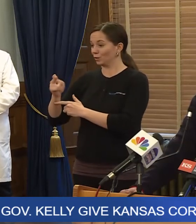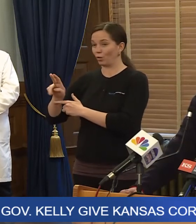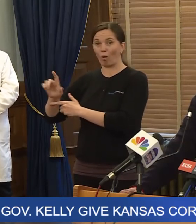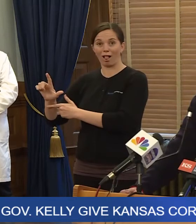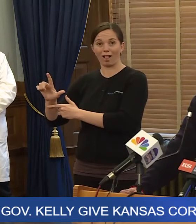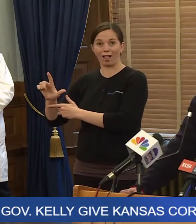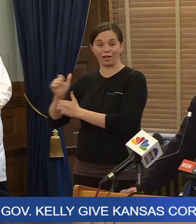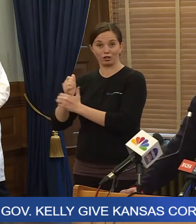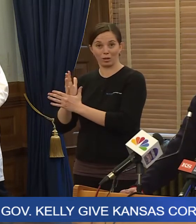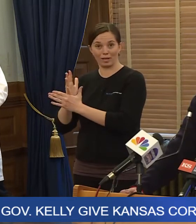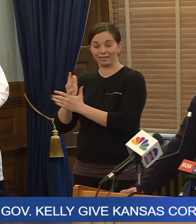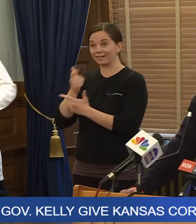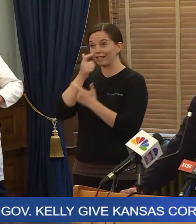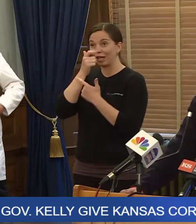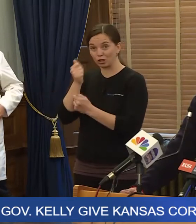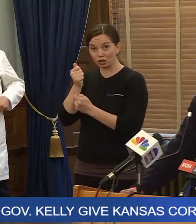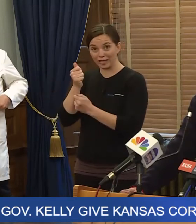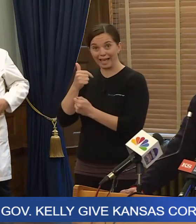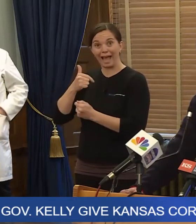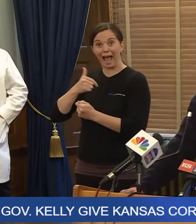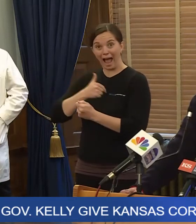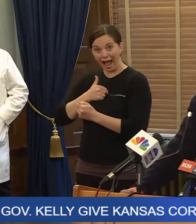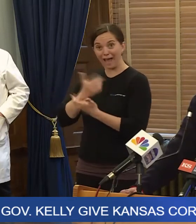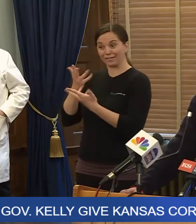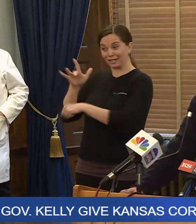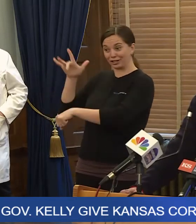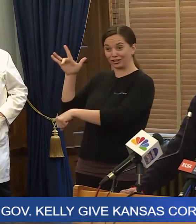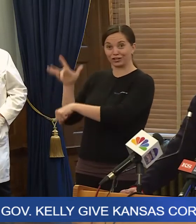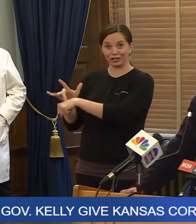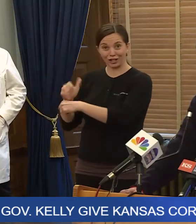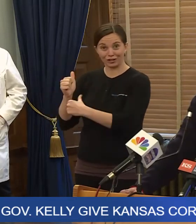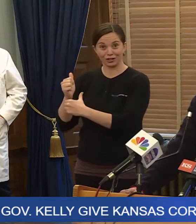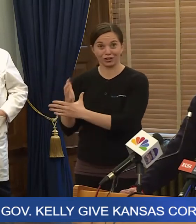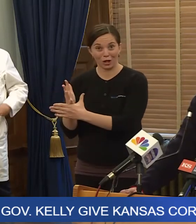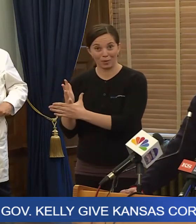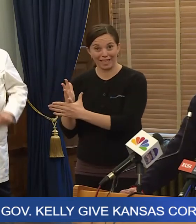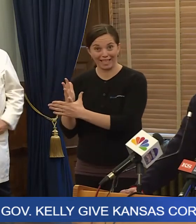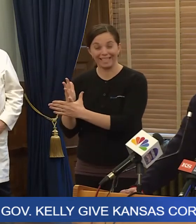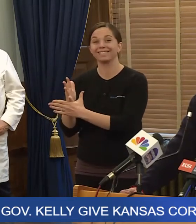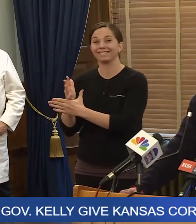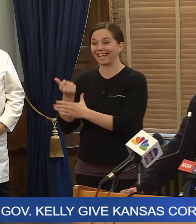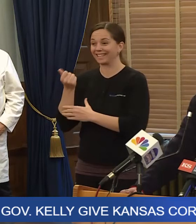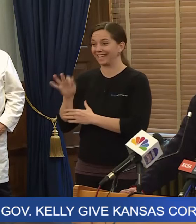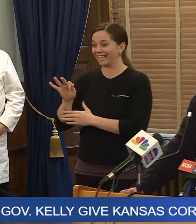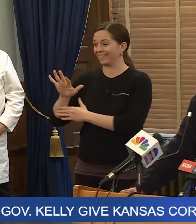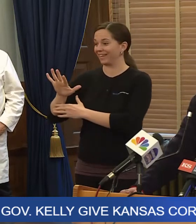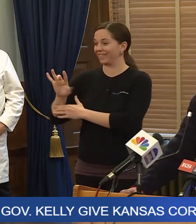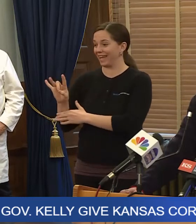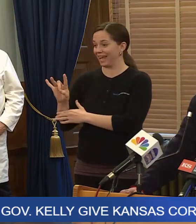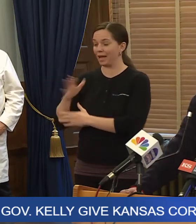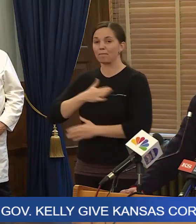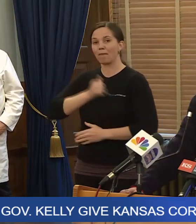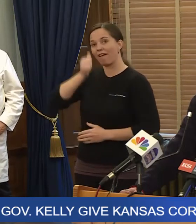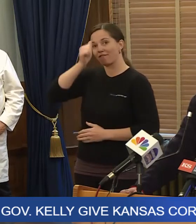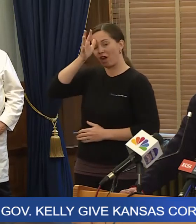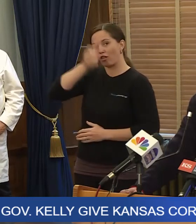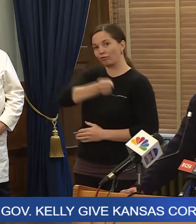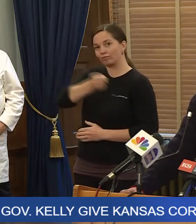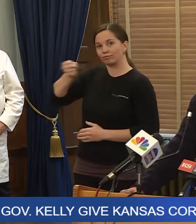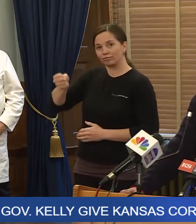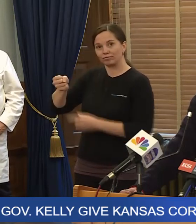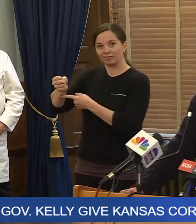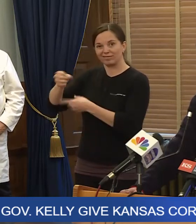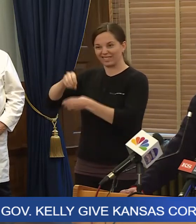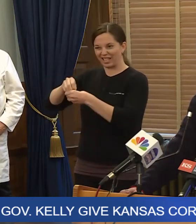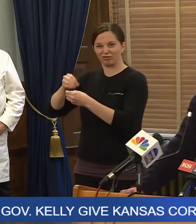Interestingly, I was actually in Germany in 1958. My father was stationed in Bad Kissingen.